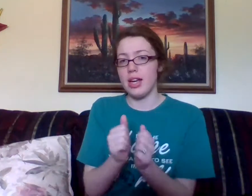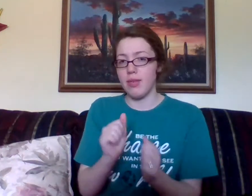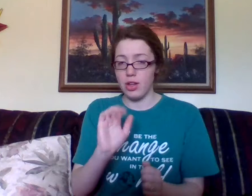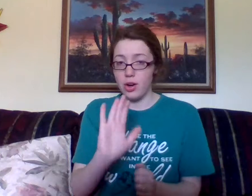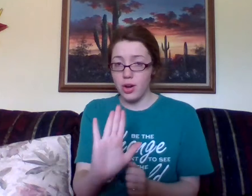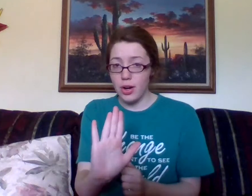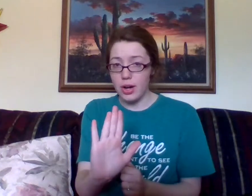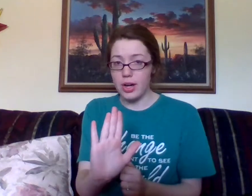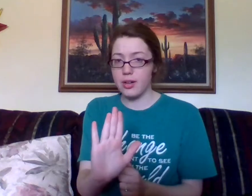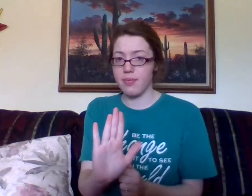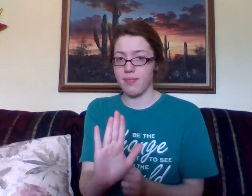with her